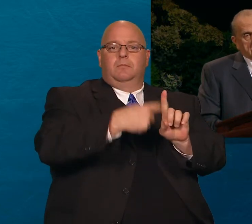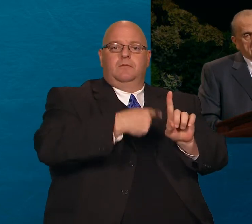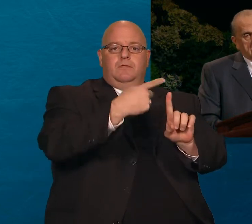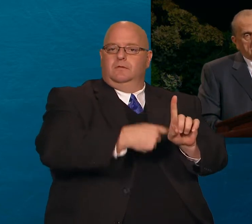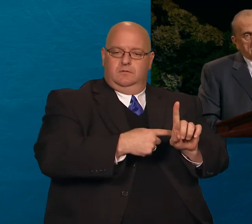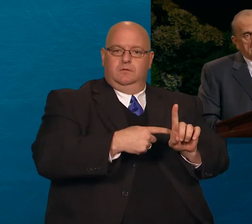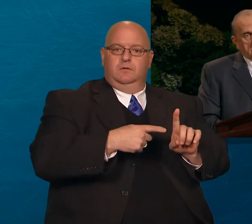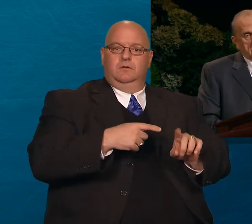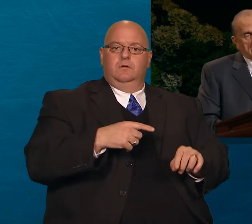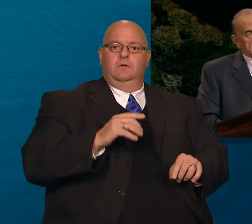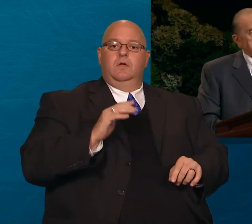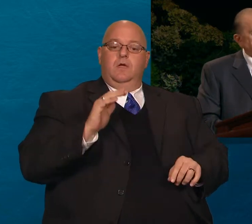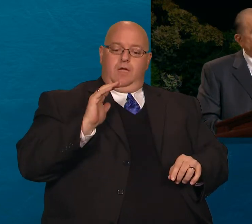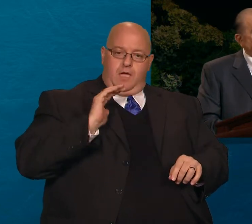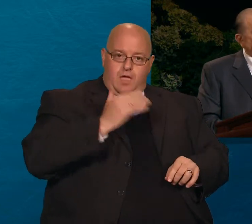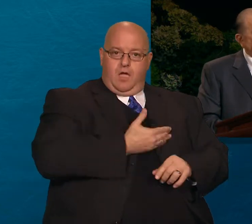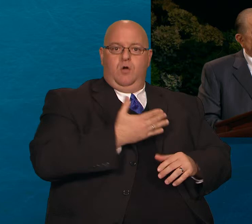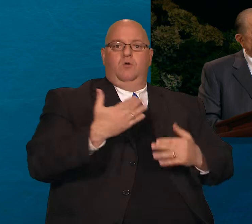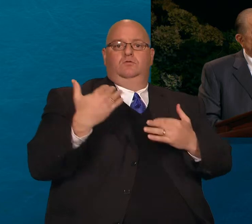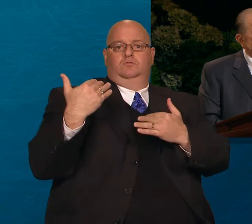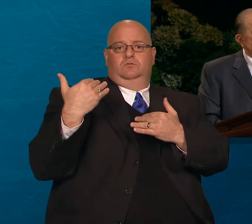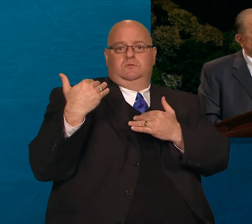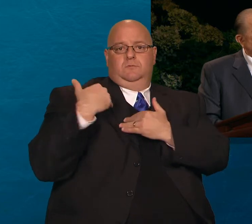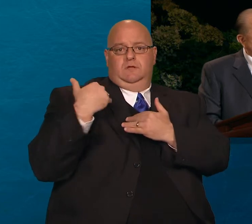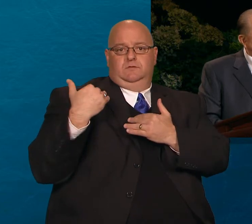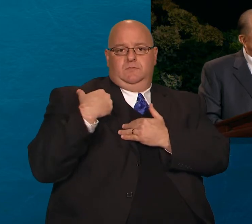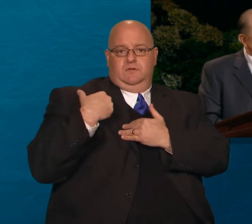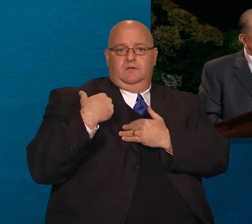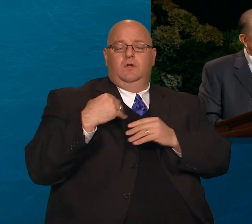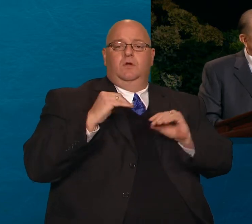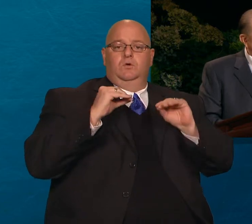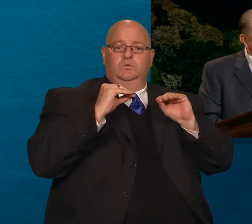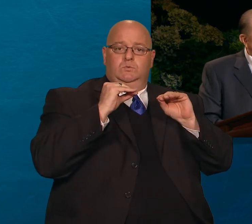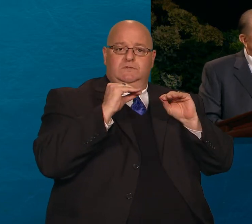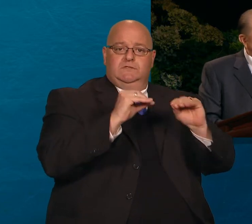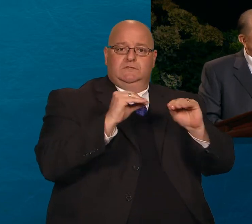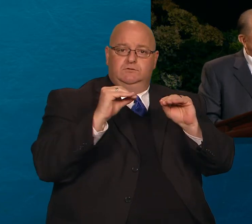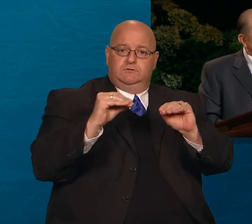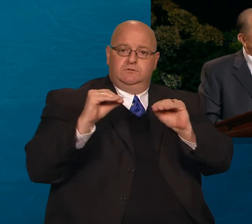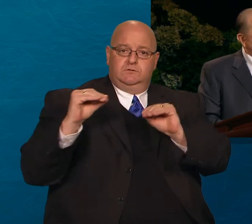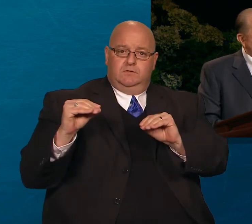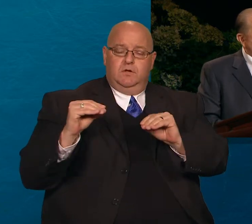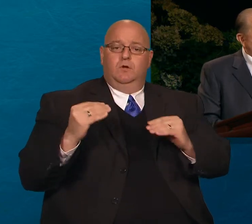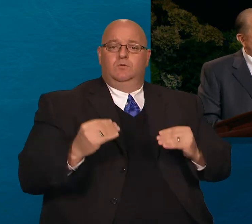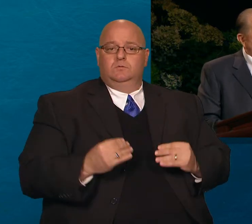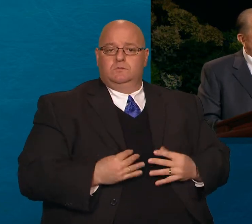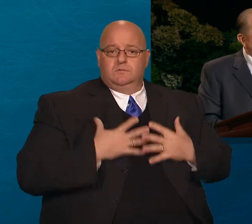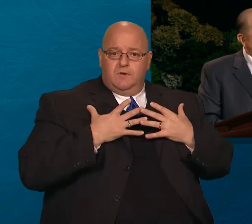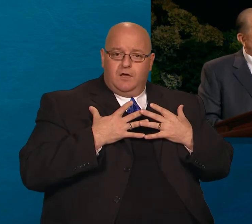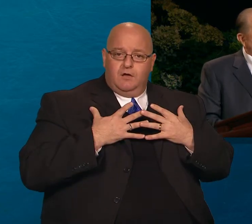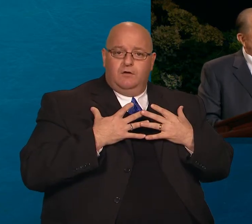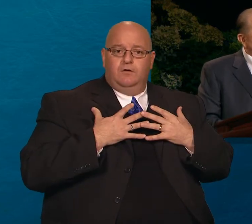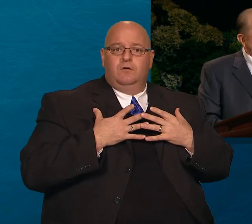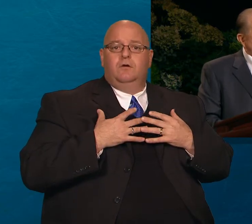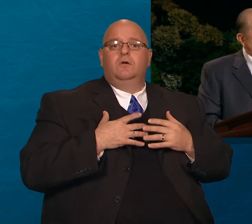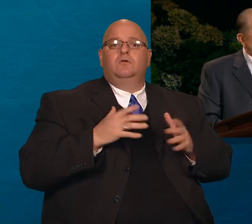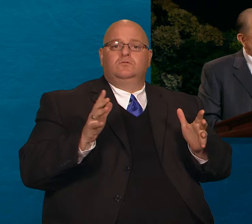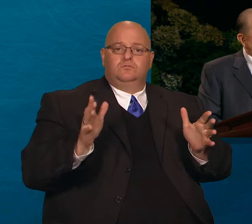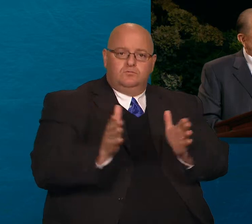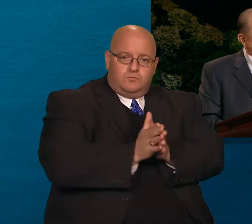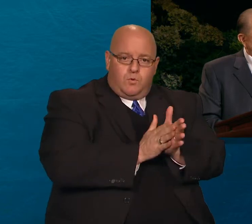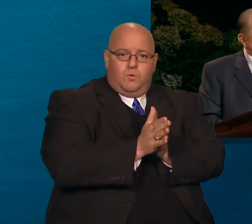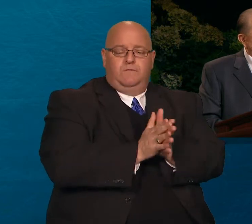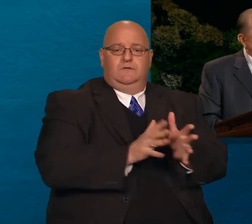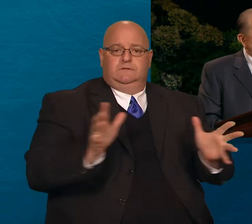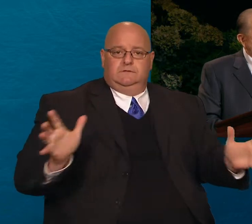Ours is the responsibility to teach, to inspire, to